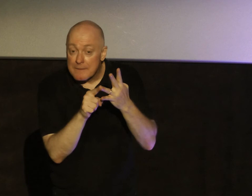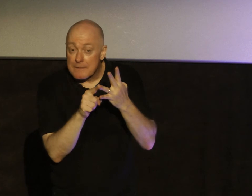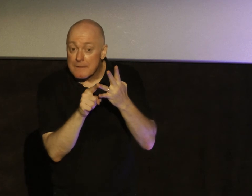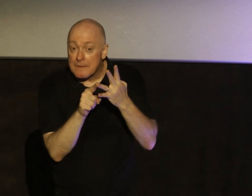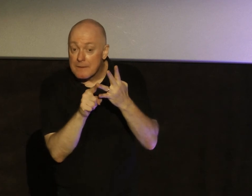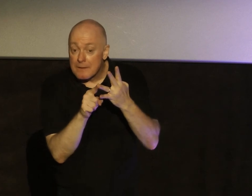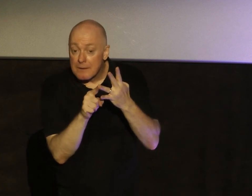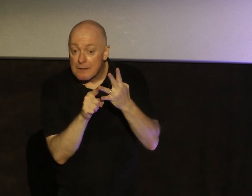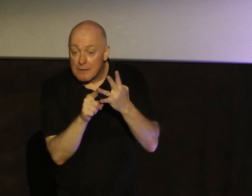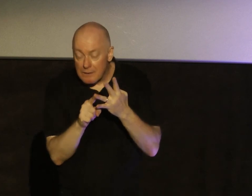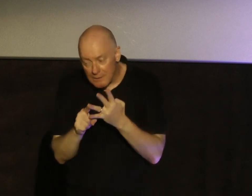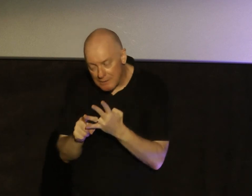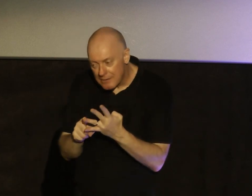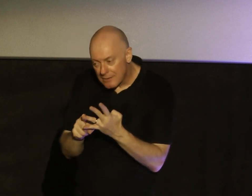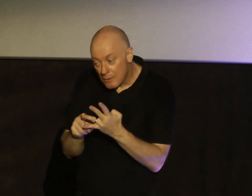am I committed to integrity in my life?